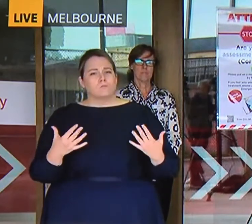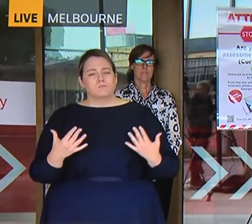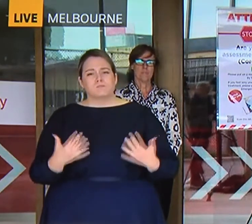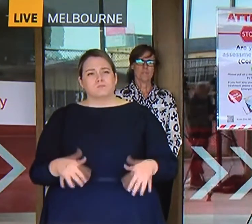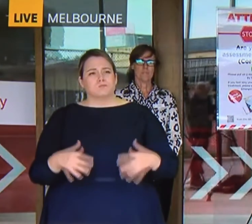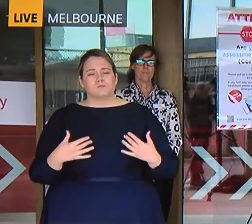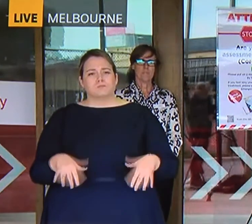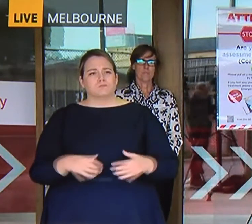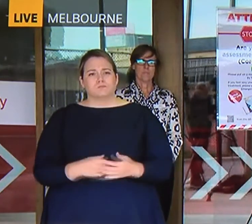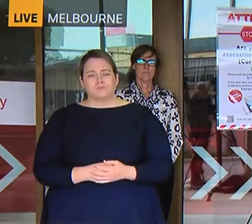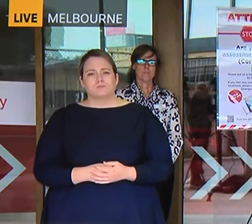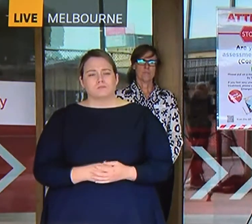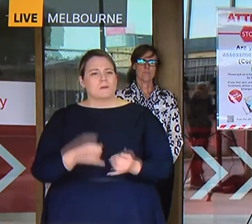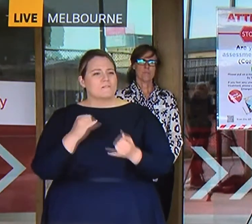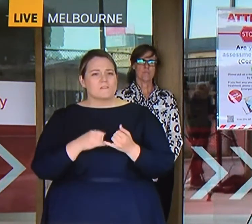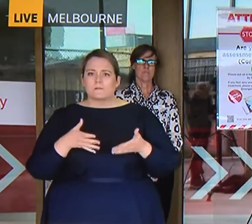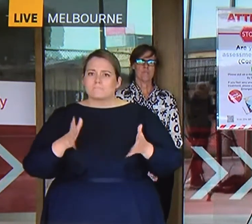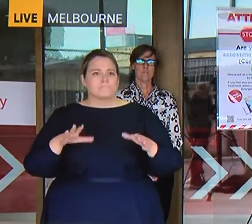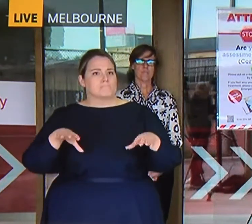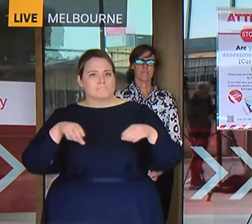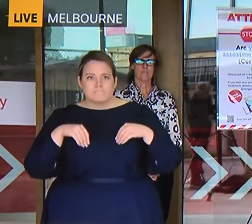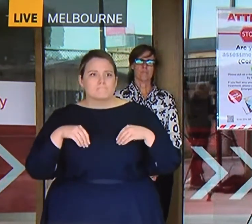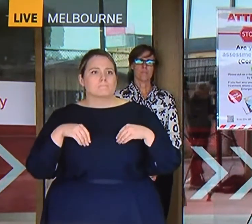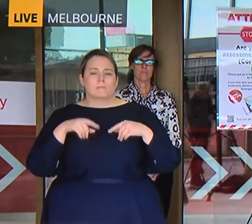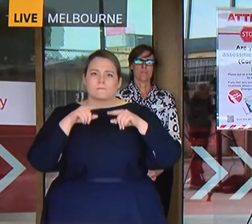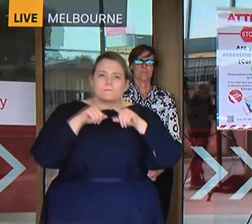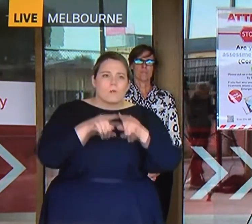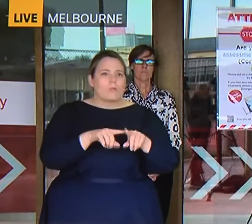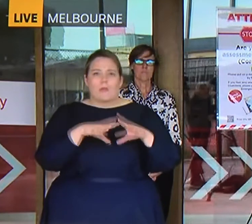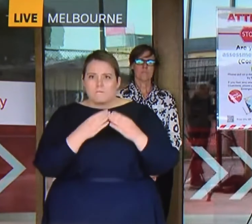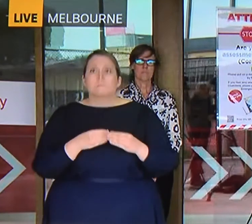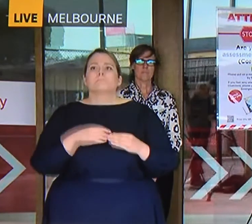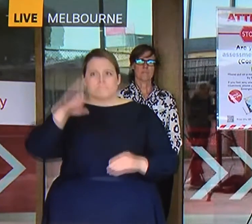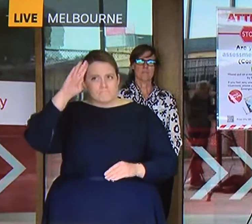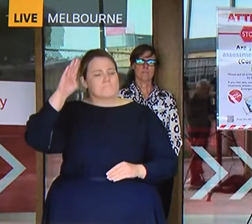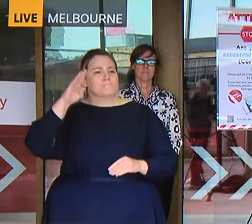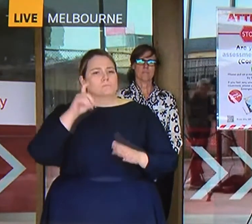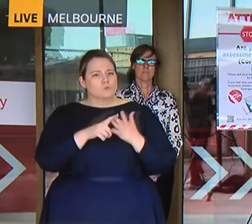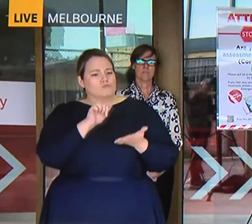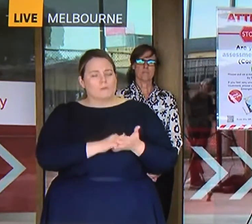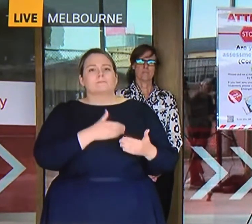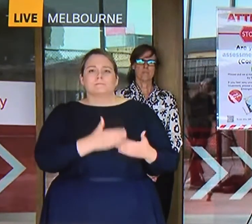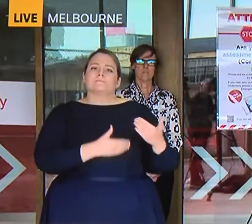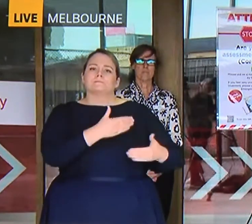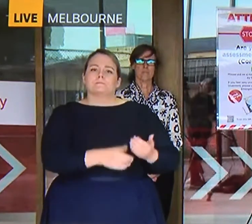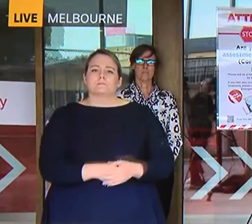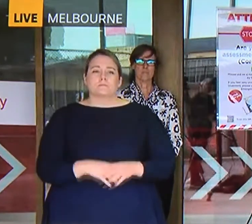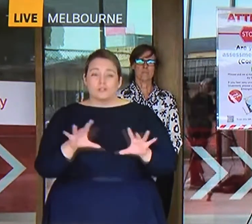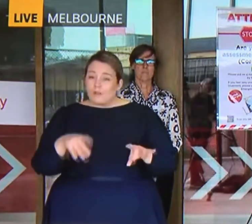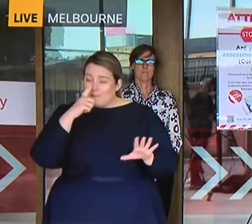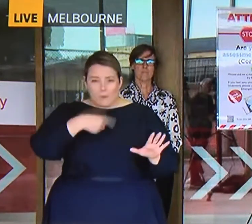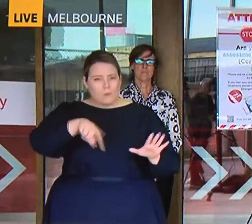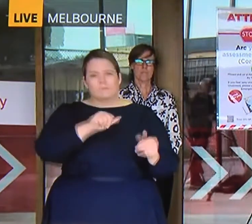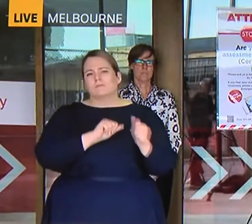incredibly receptive, responsive, and doing the right thing. Australians are responding